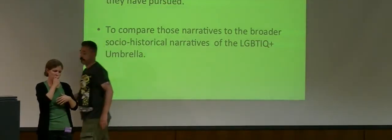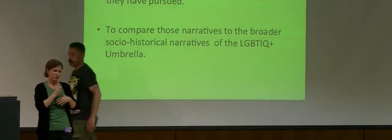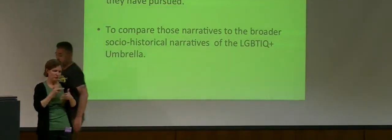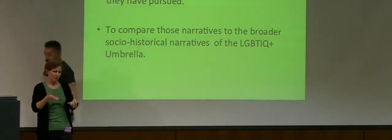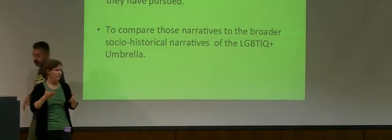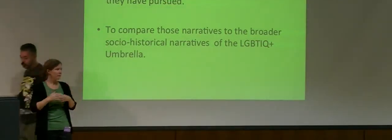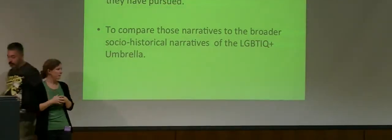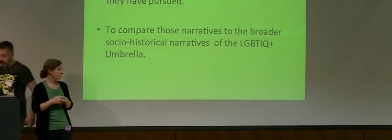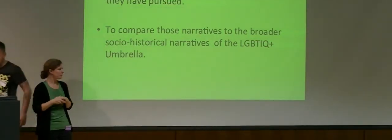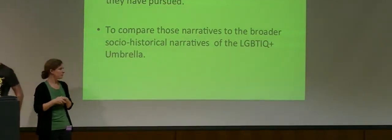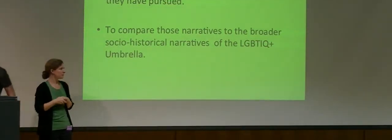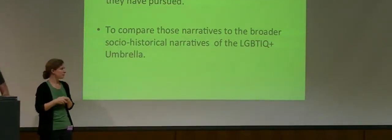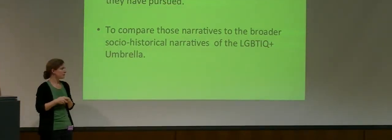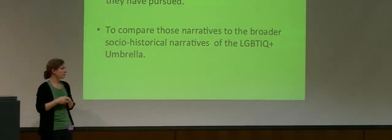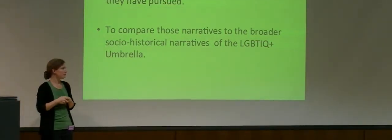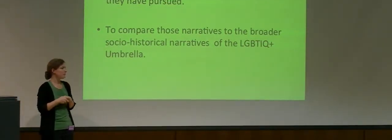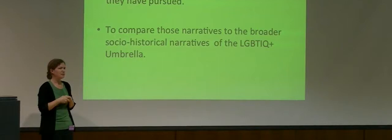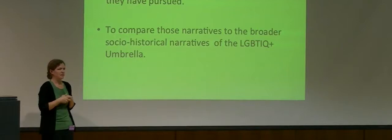interested in.